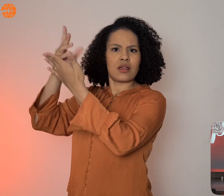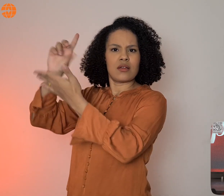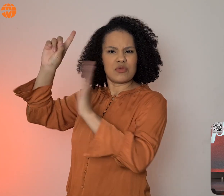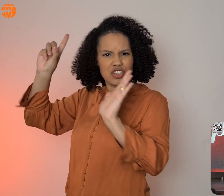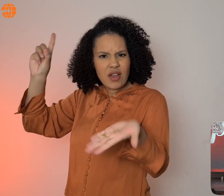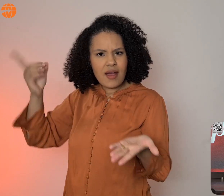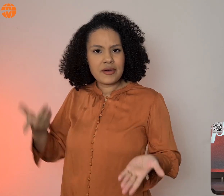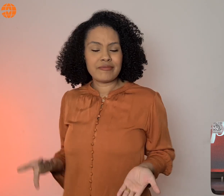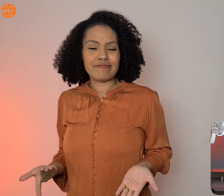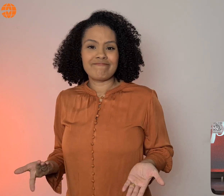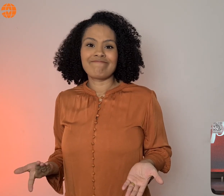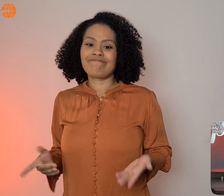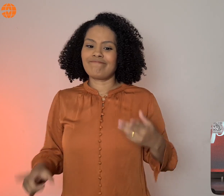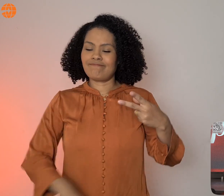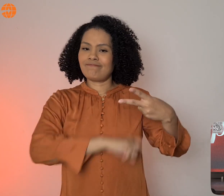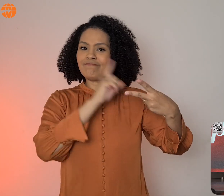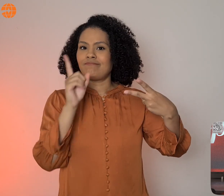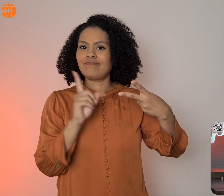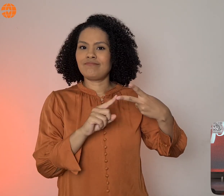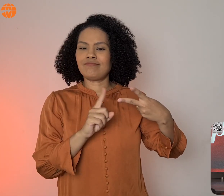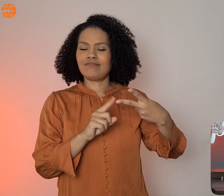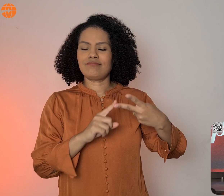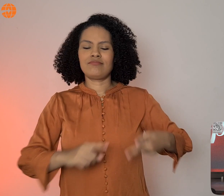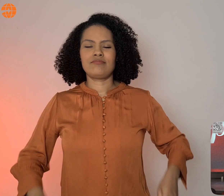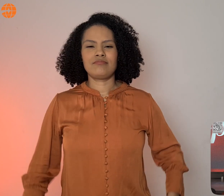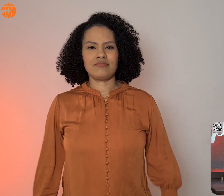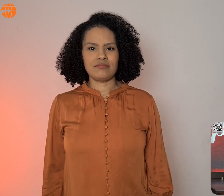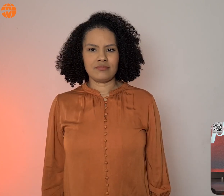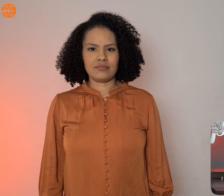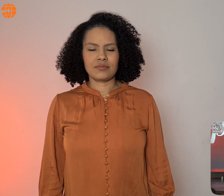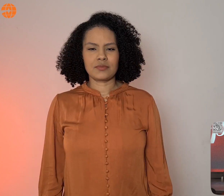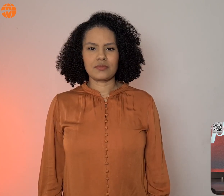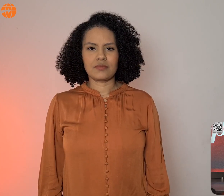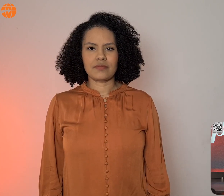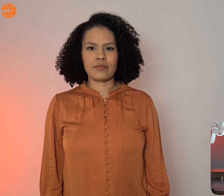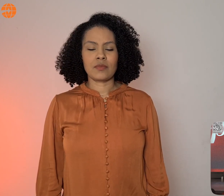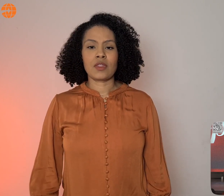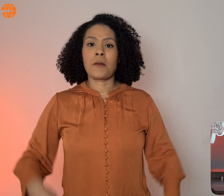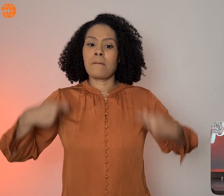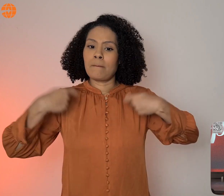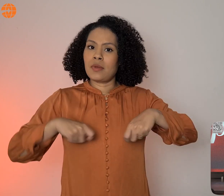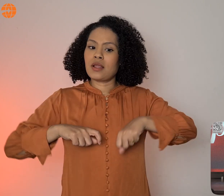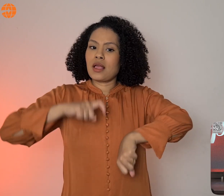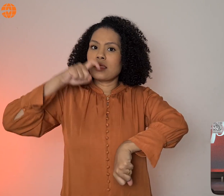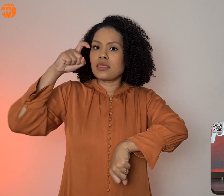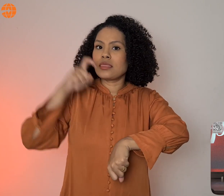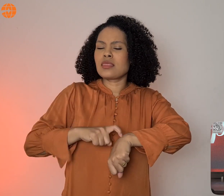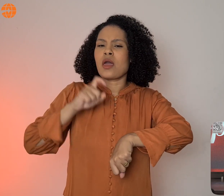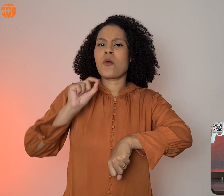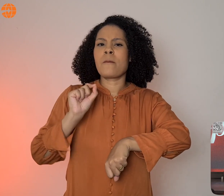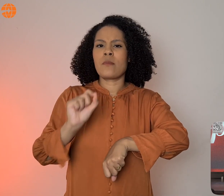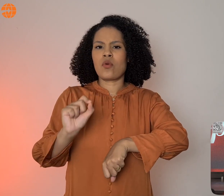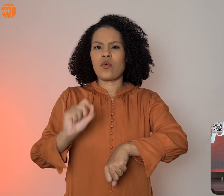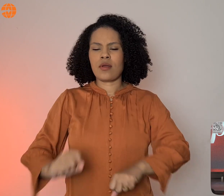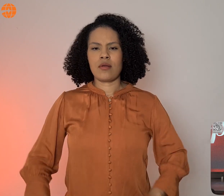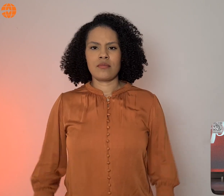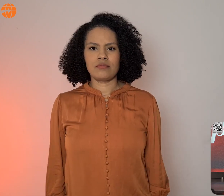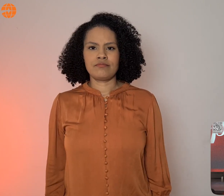Secondly, Segundo lugar, take some time to try to quantify God's goodness to you. separe um tempo